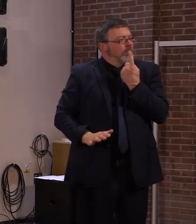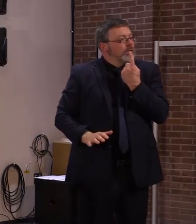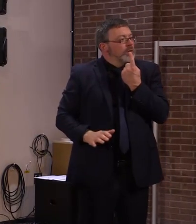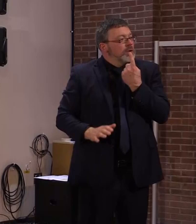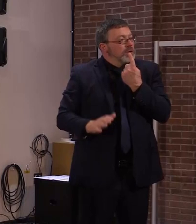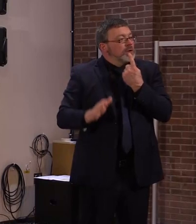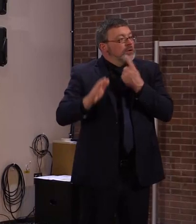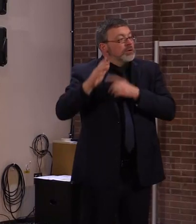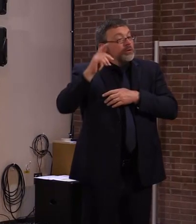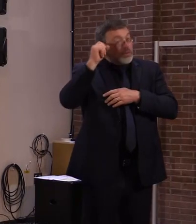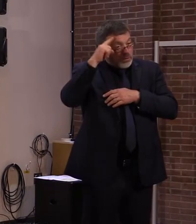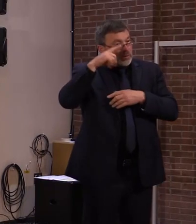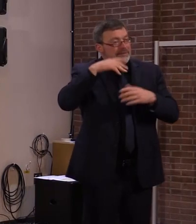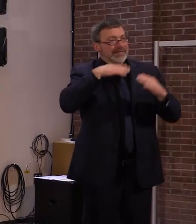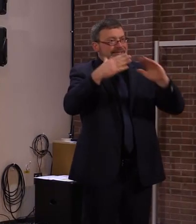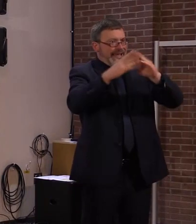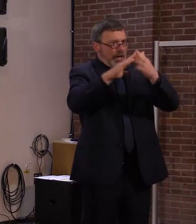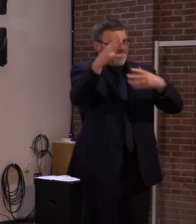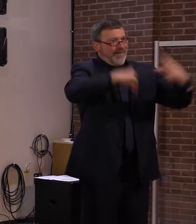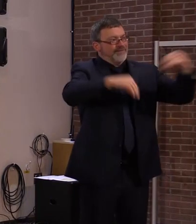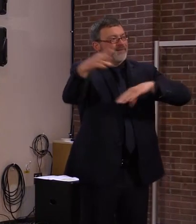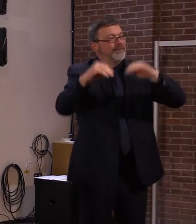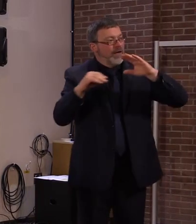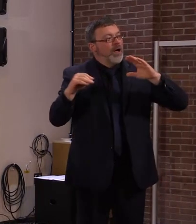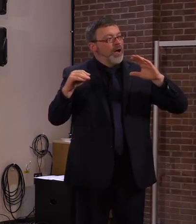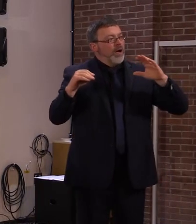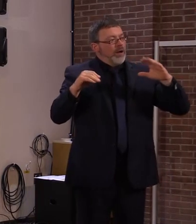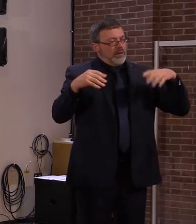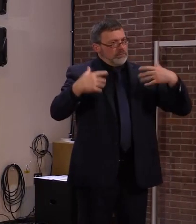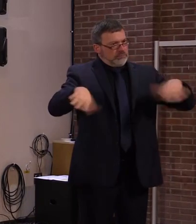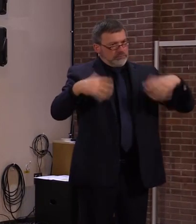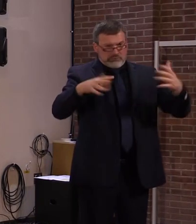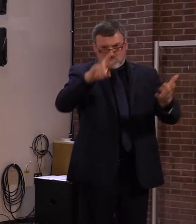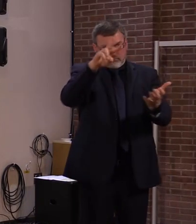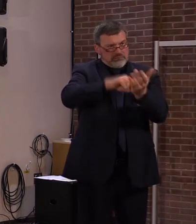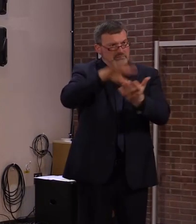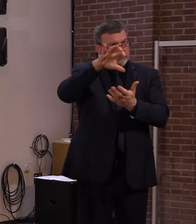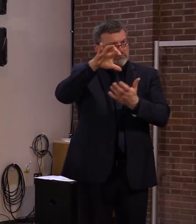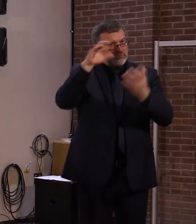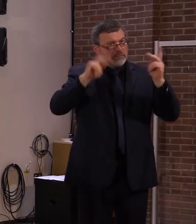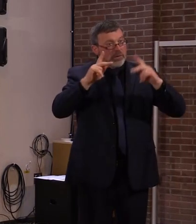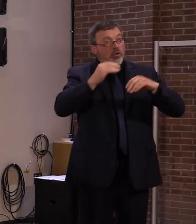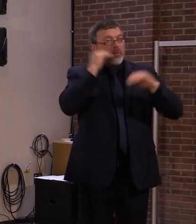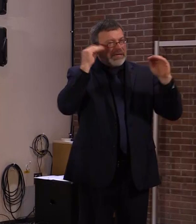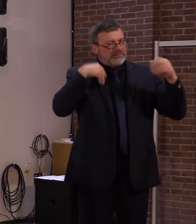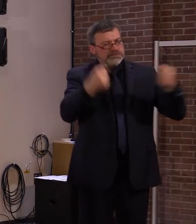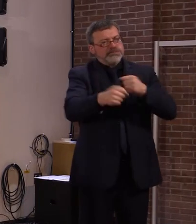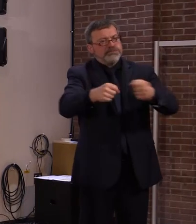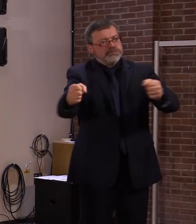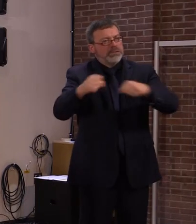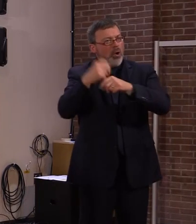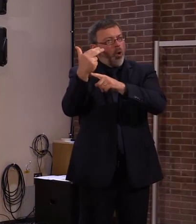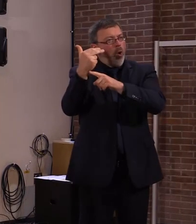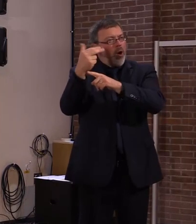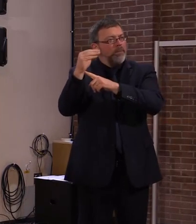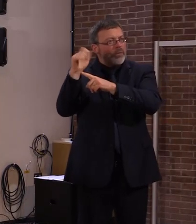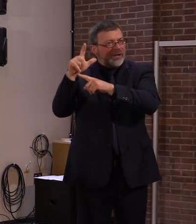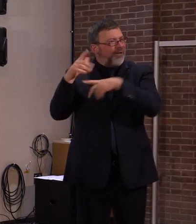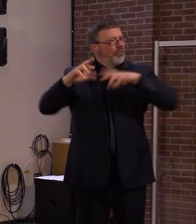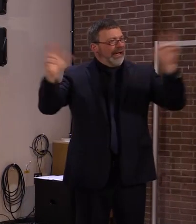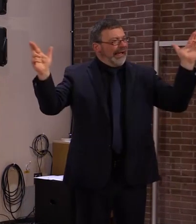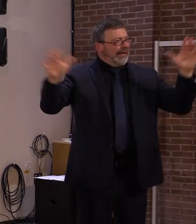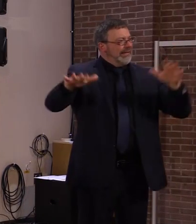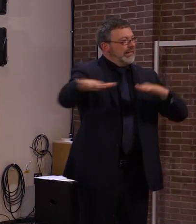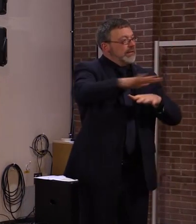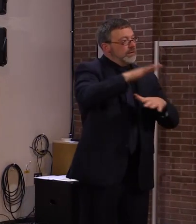have extended it. The cold weather program is the cold weather program. The adverse weather program is the adverse weather program we've